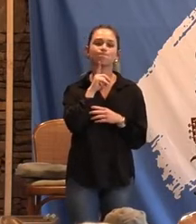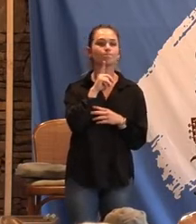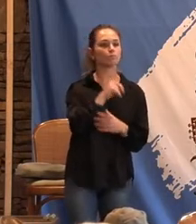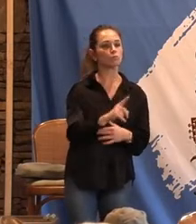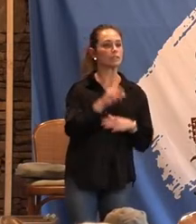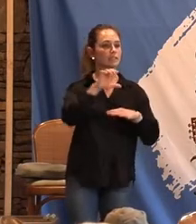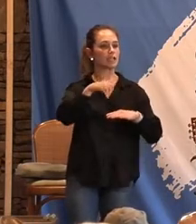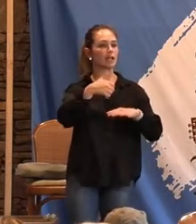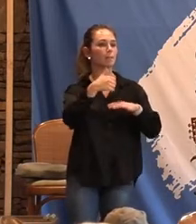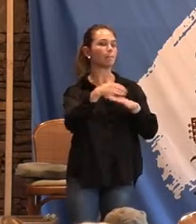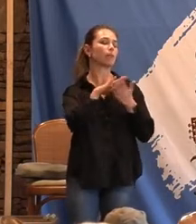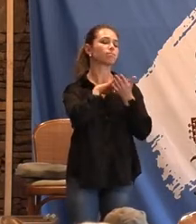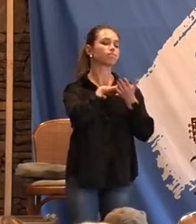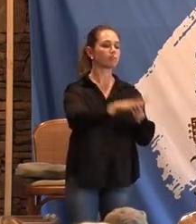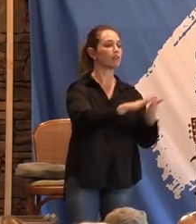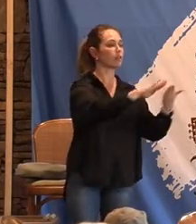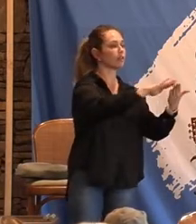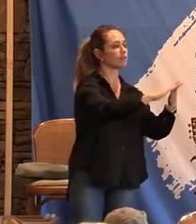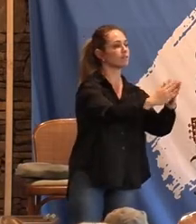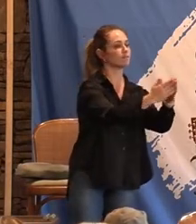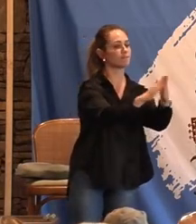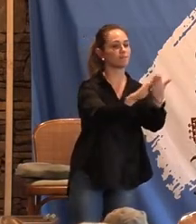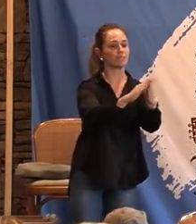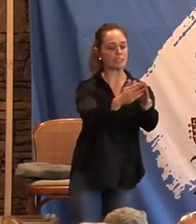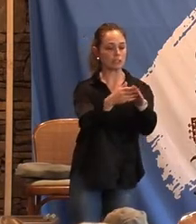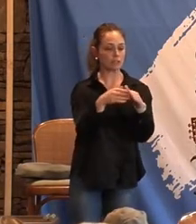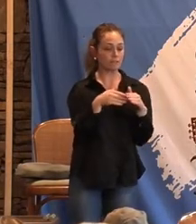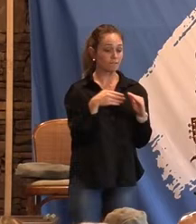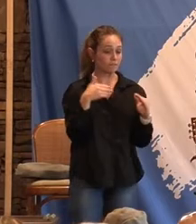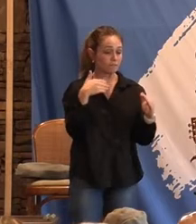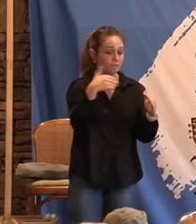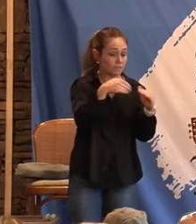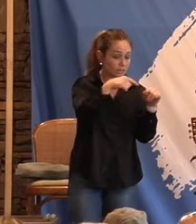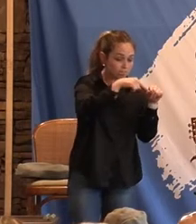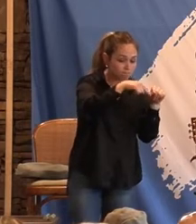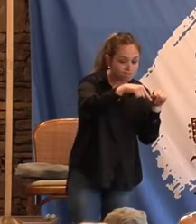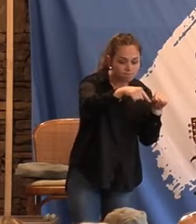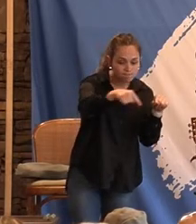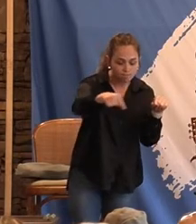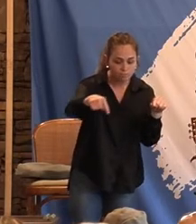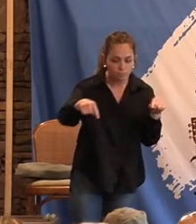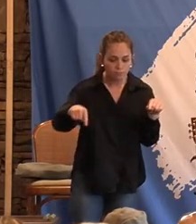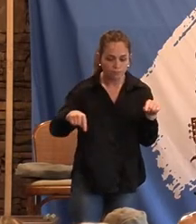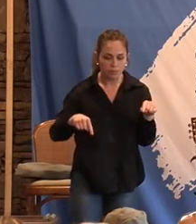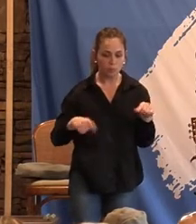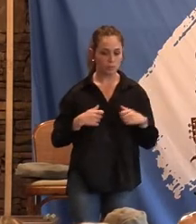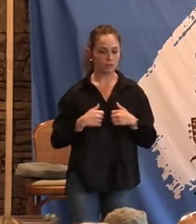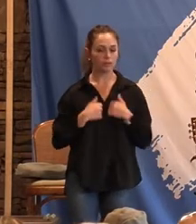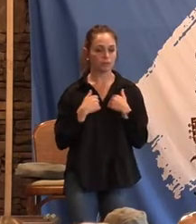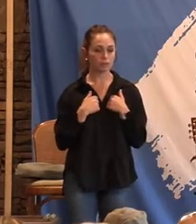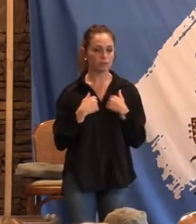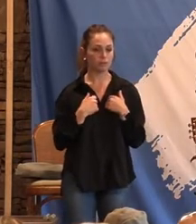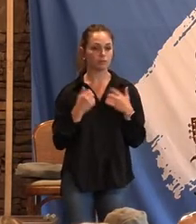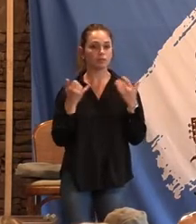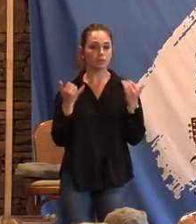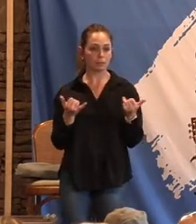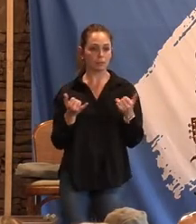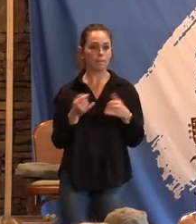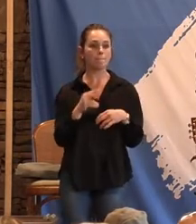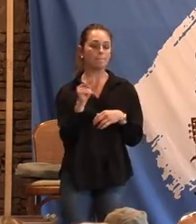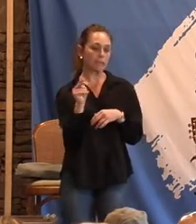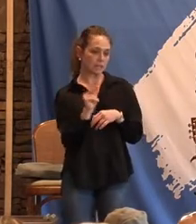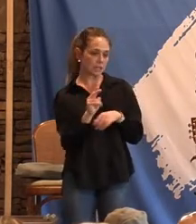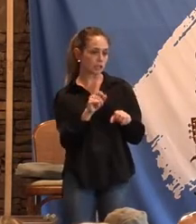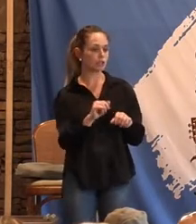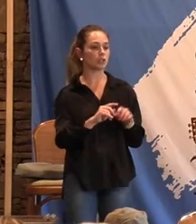nice little village on the very edge of the area where they lived. Now, Miss Nana could